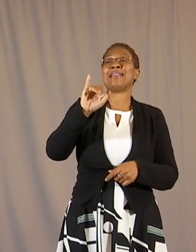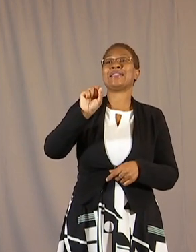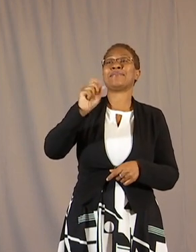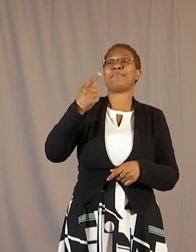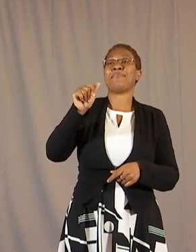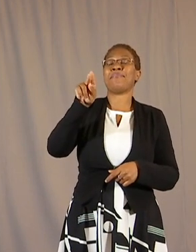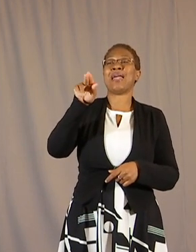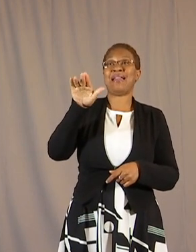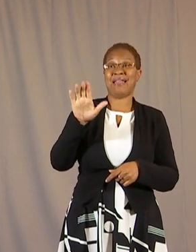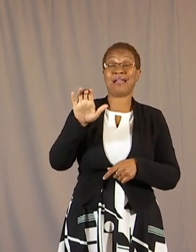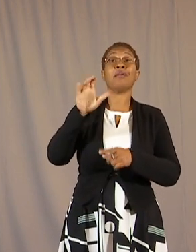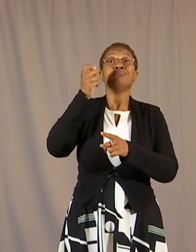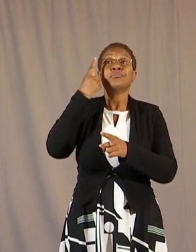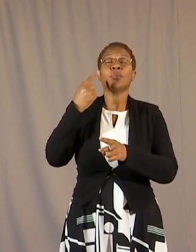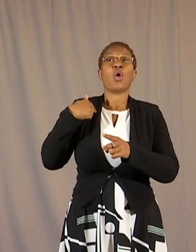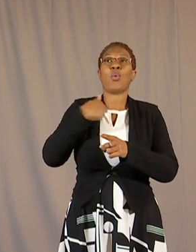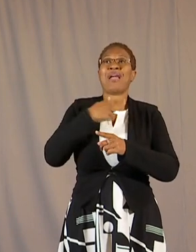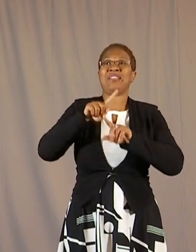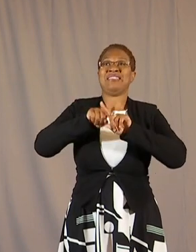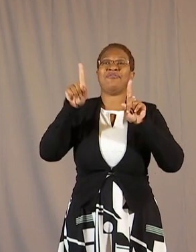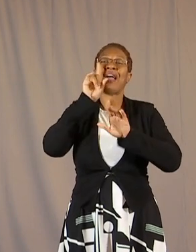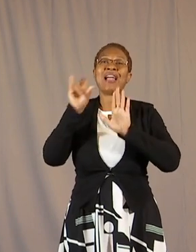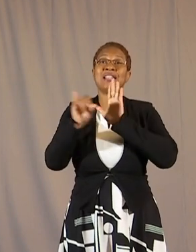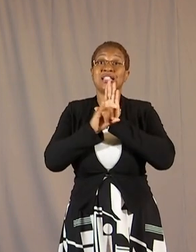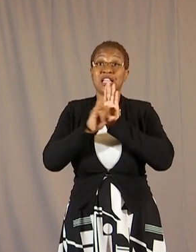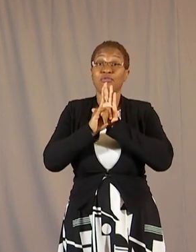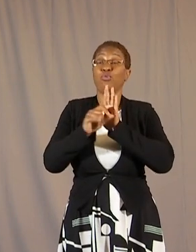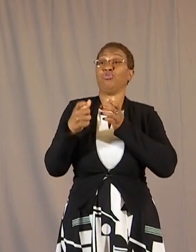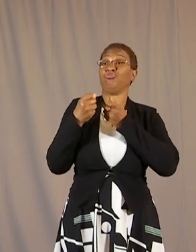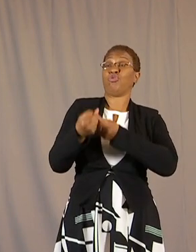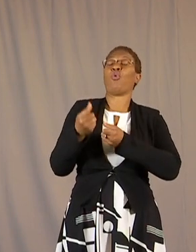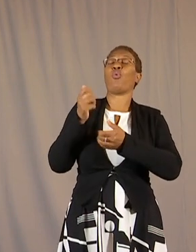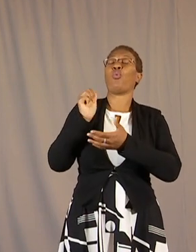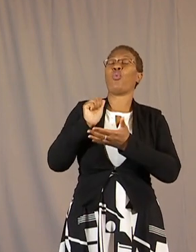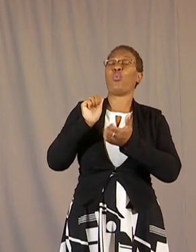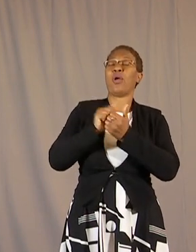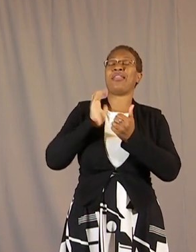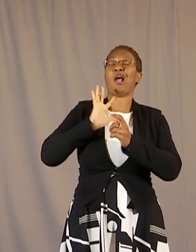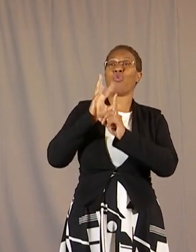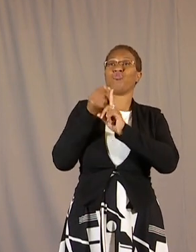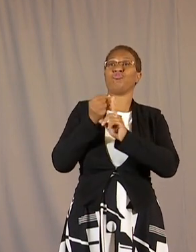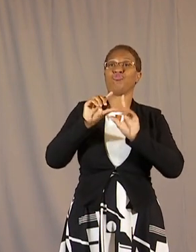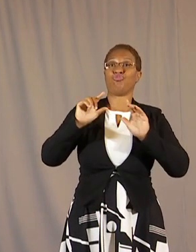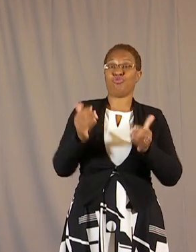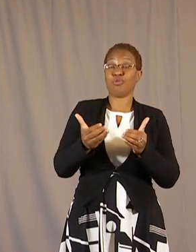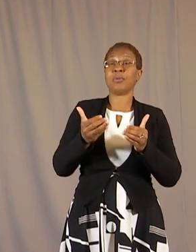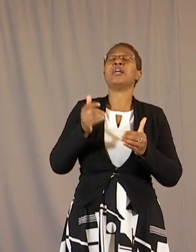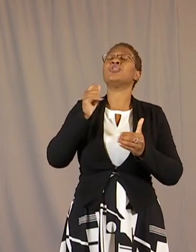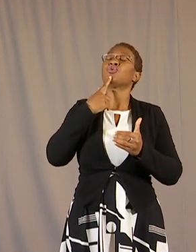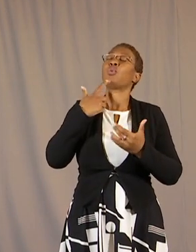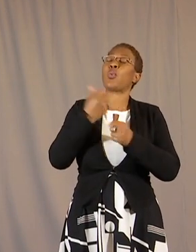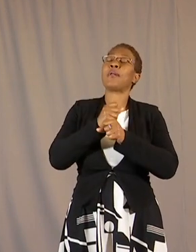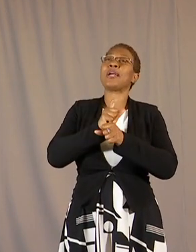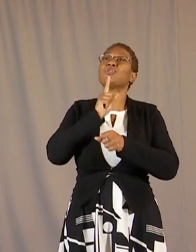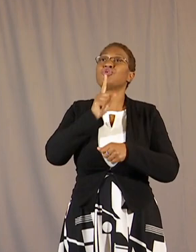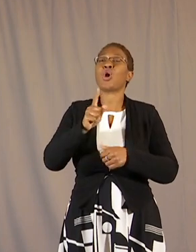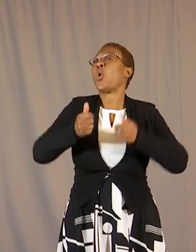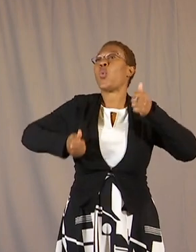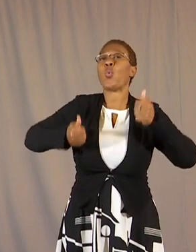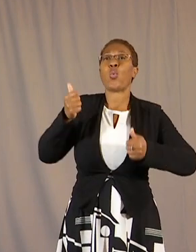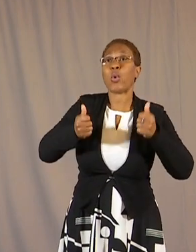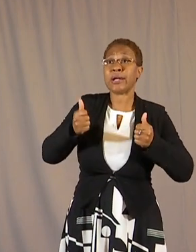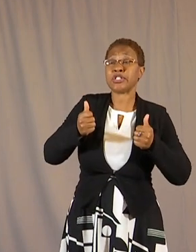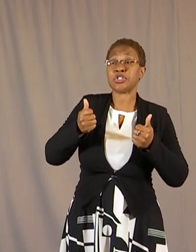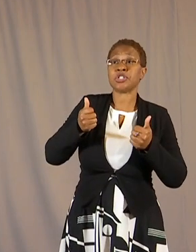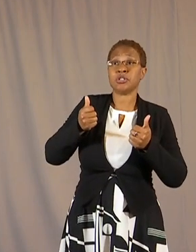We all identify with our strong cultural group. And so having a system that could allow for very detailed information, but also